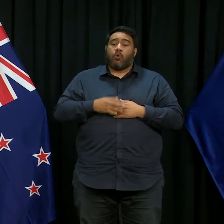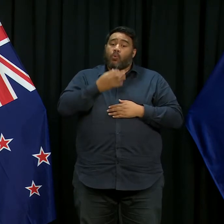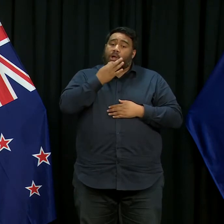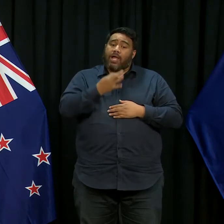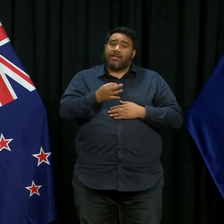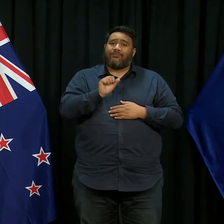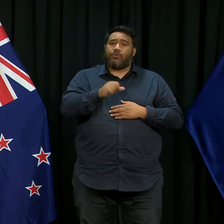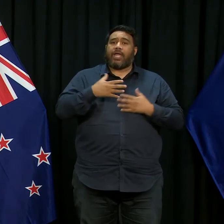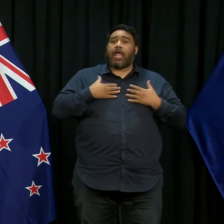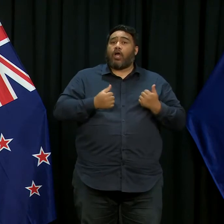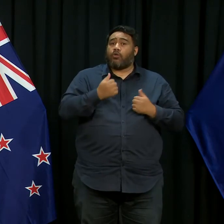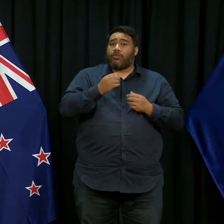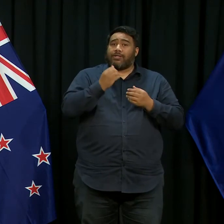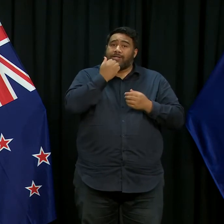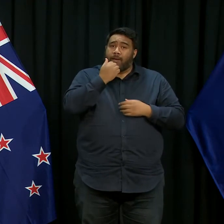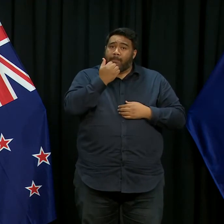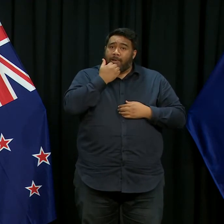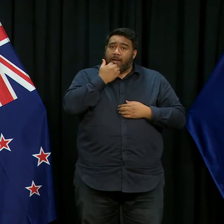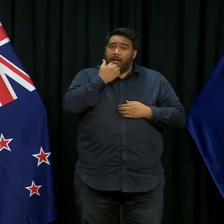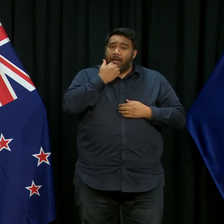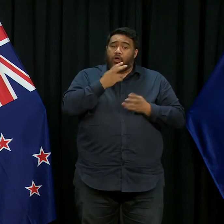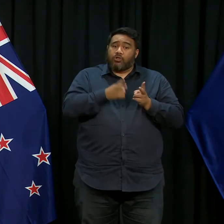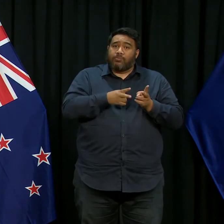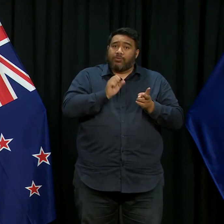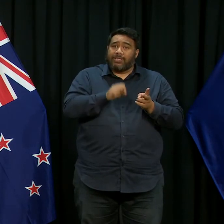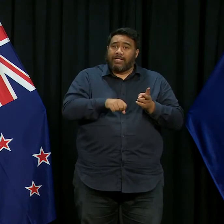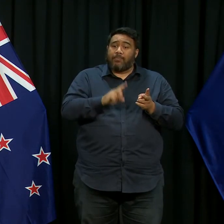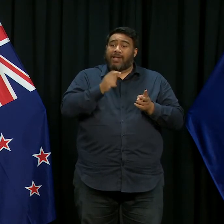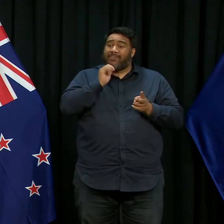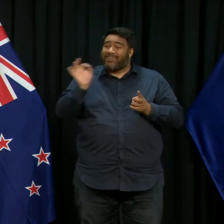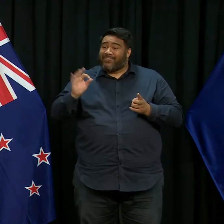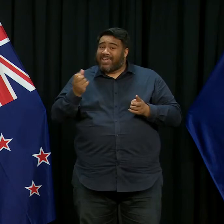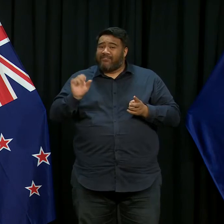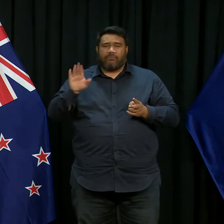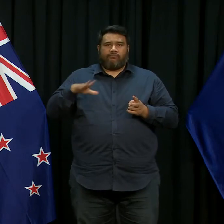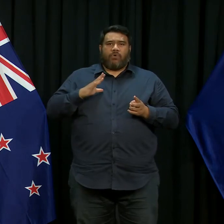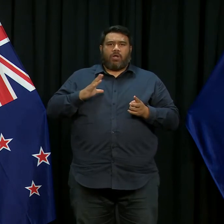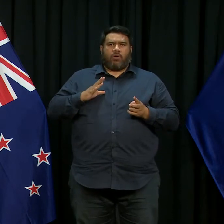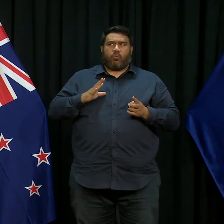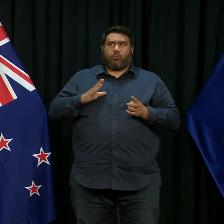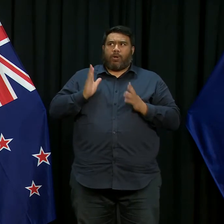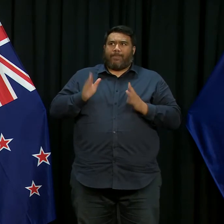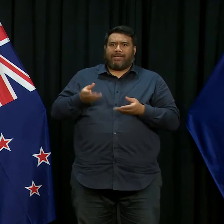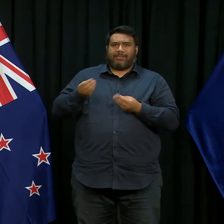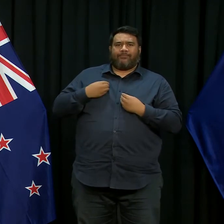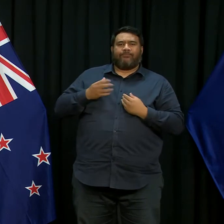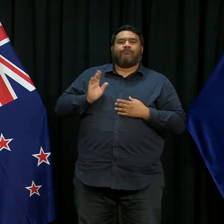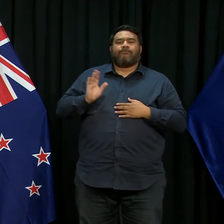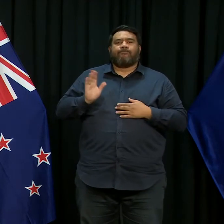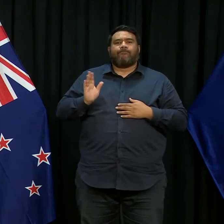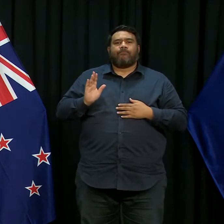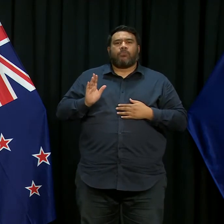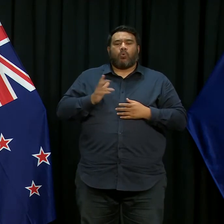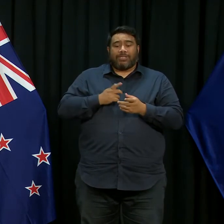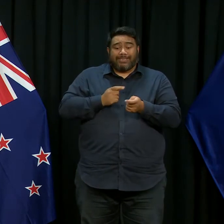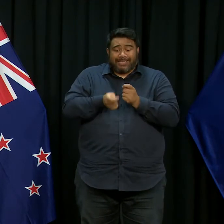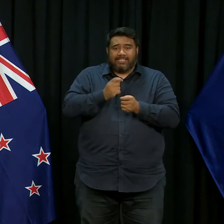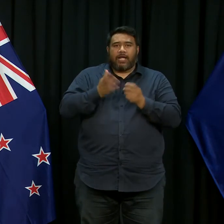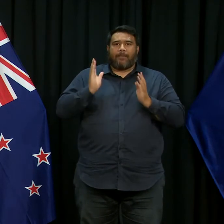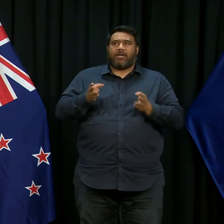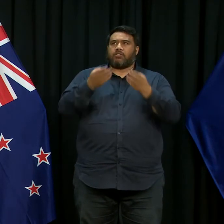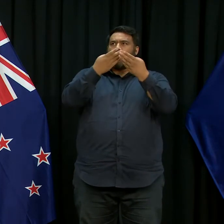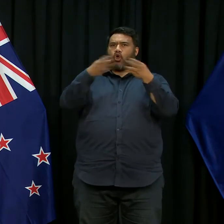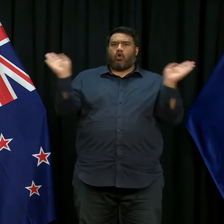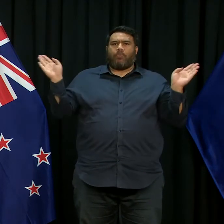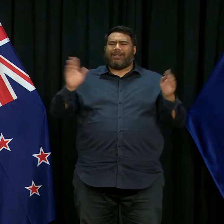number, but we have ways of dealing with it if that is something you do not possess. we need testing to be as accessible as possible, and so I